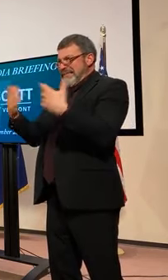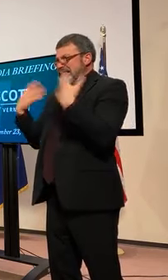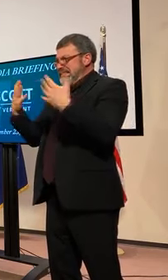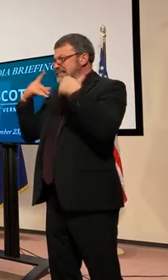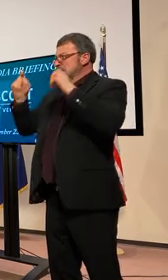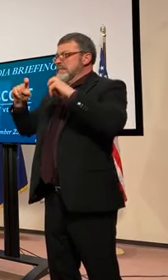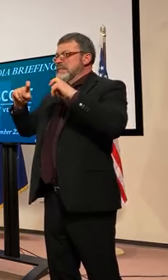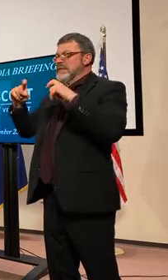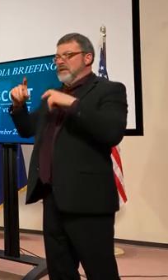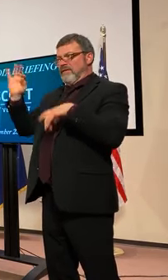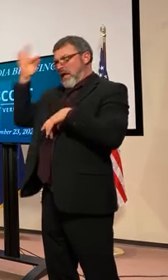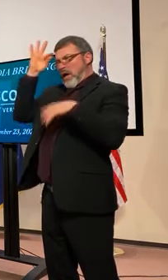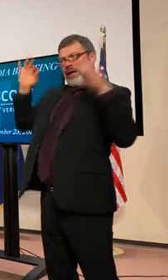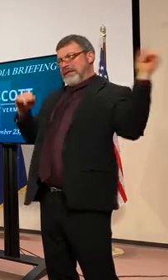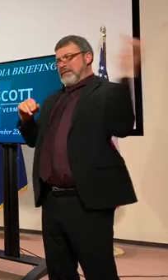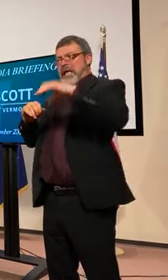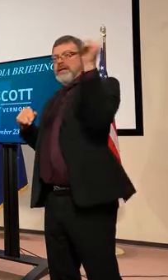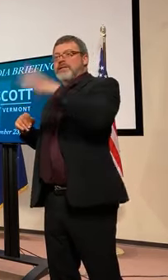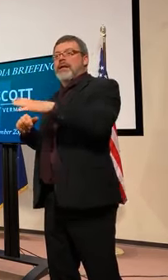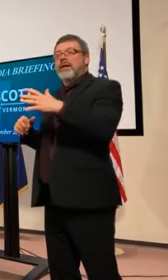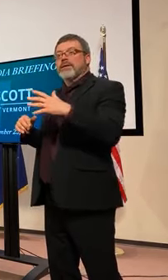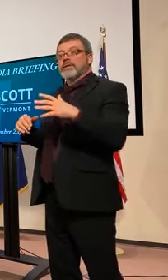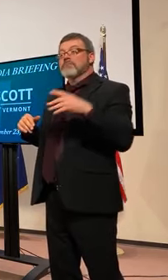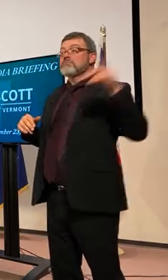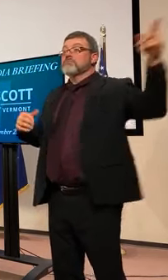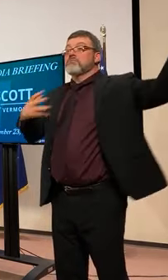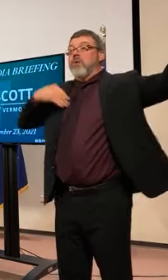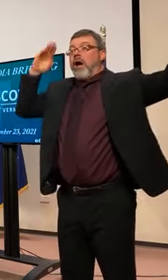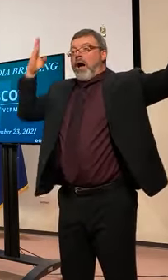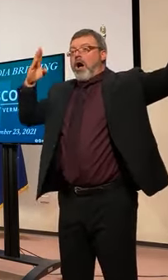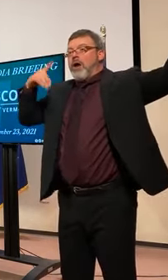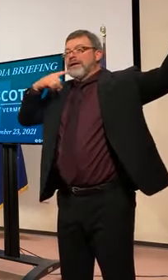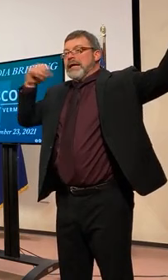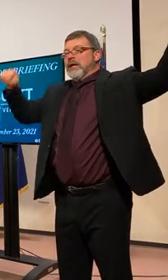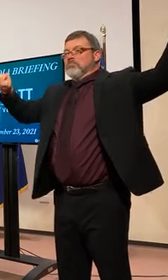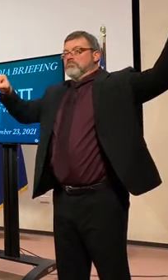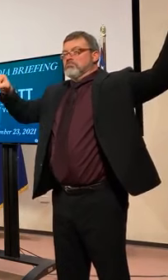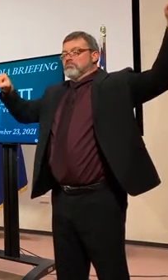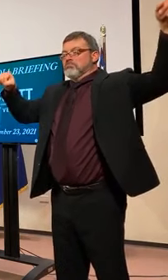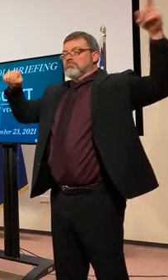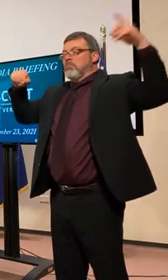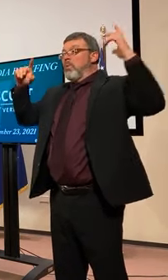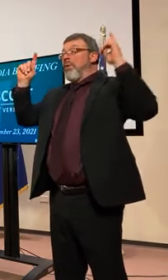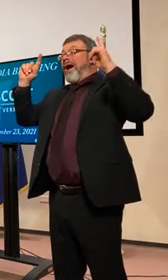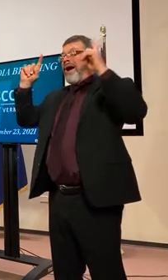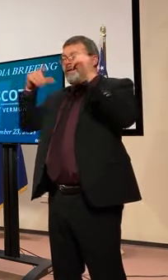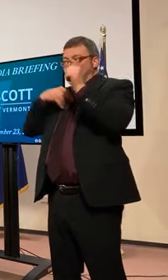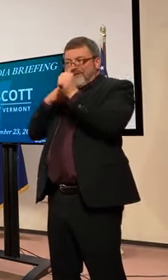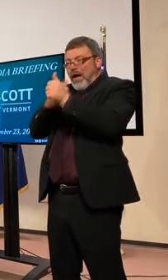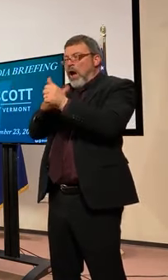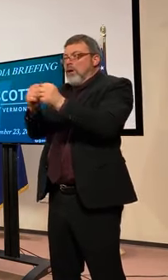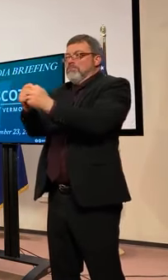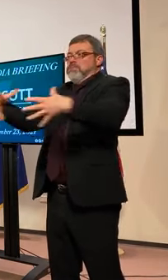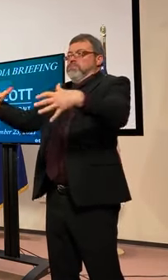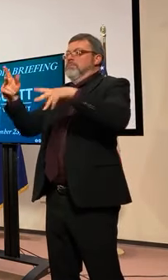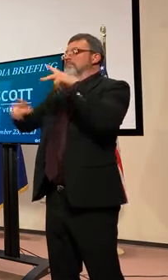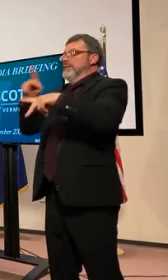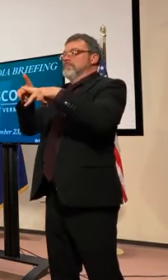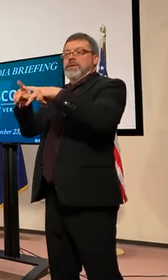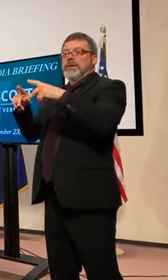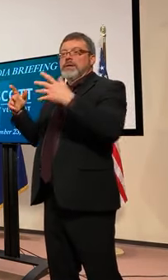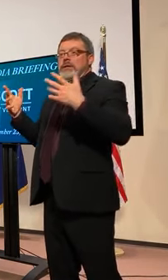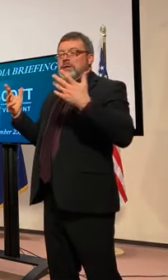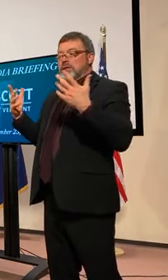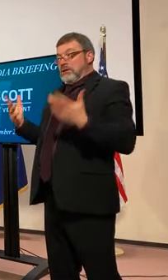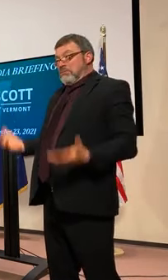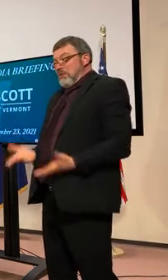inventory. The White House believes it's geographic. There isn't a need in some other parts of the country that we're seeing here.